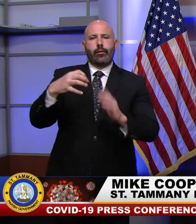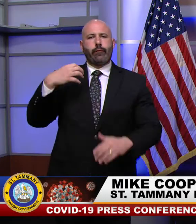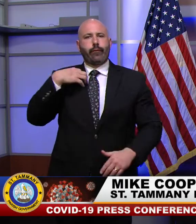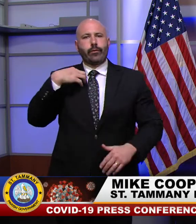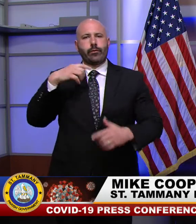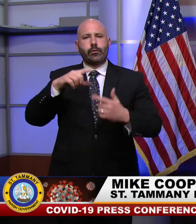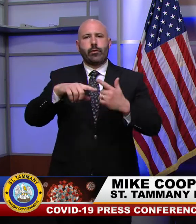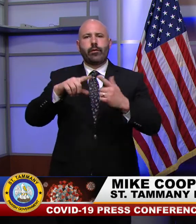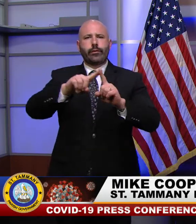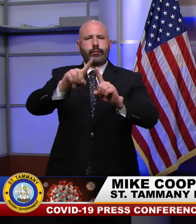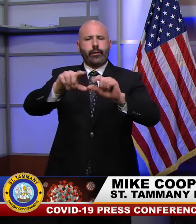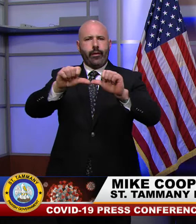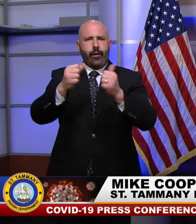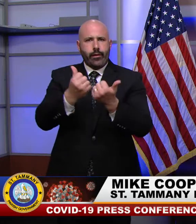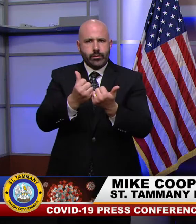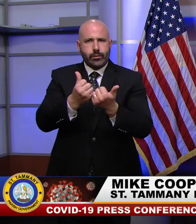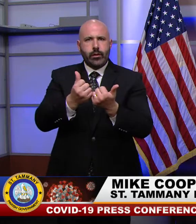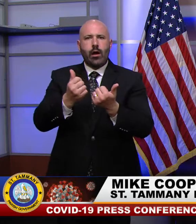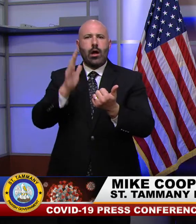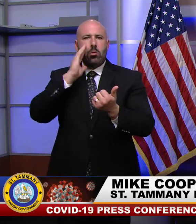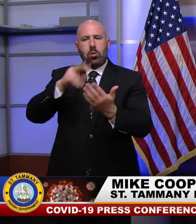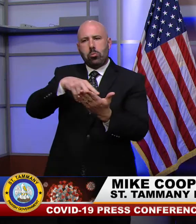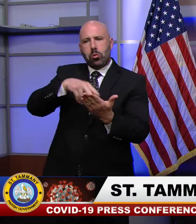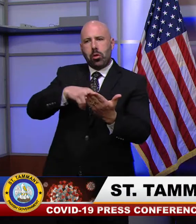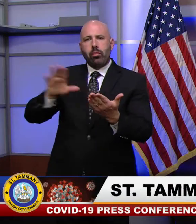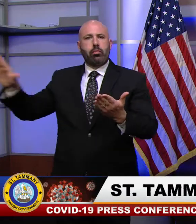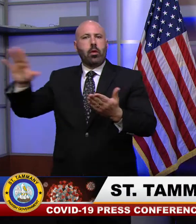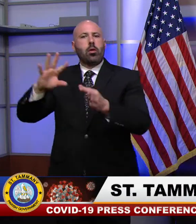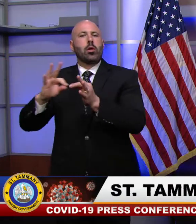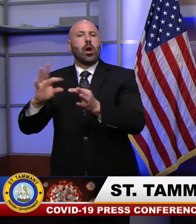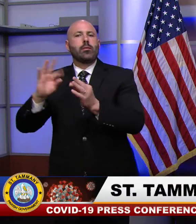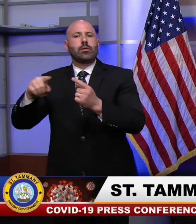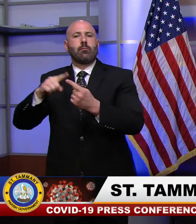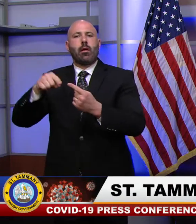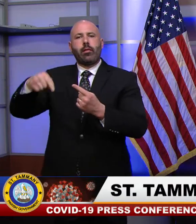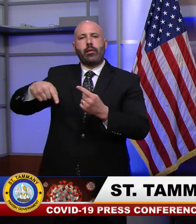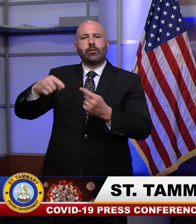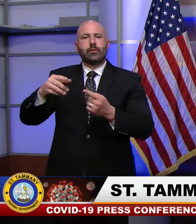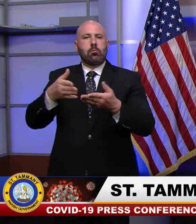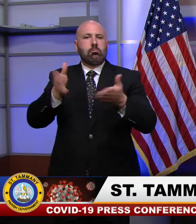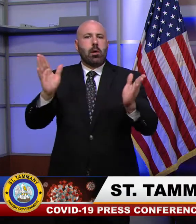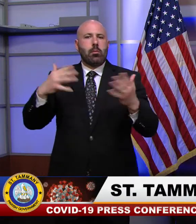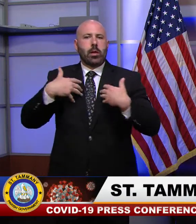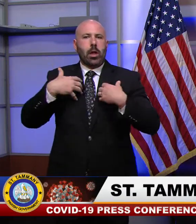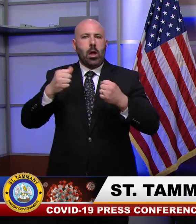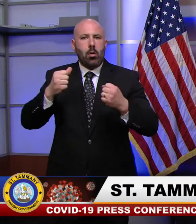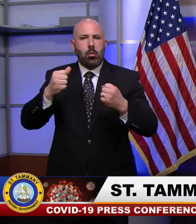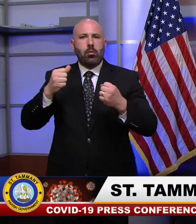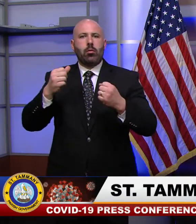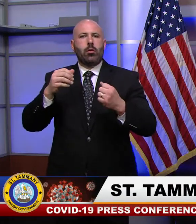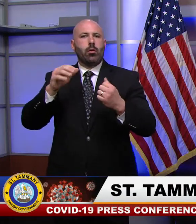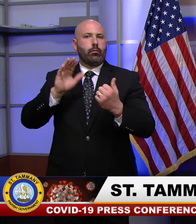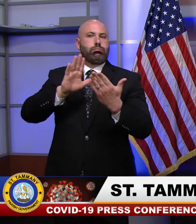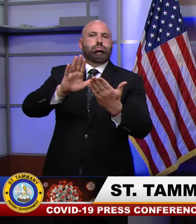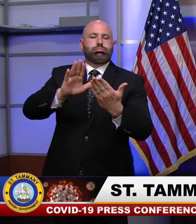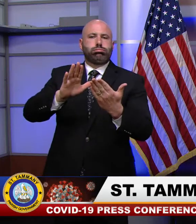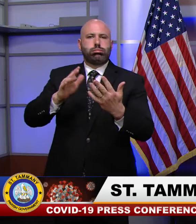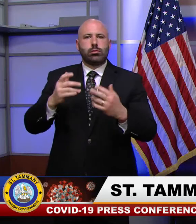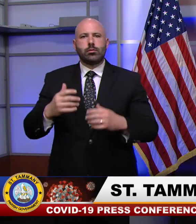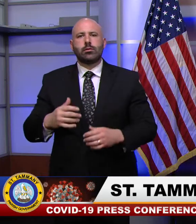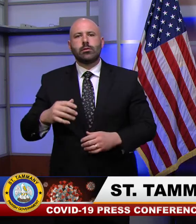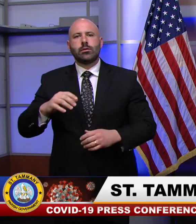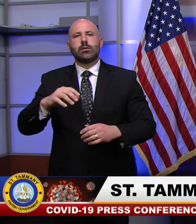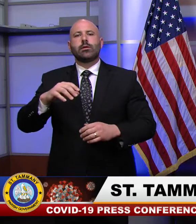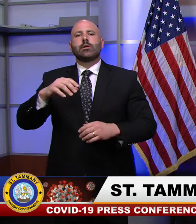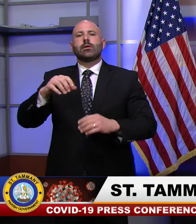regarding the public health crisis we're now facing. From Senator Sharon Hewitt. Our